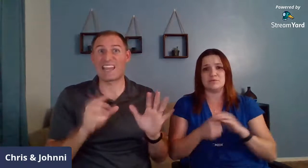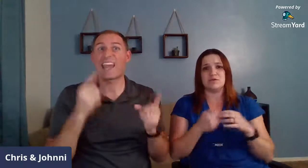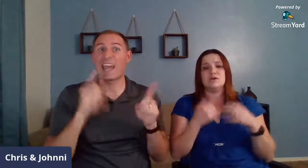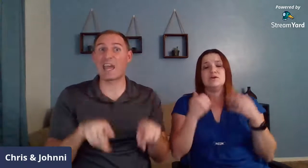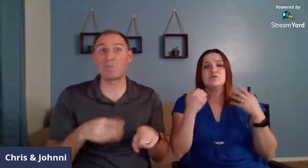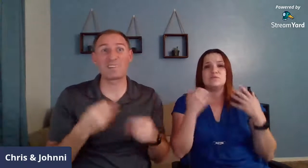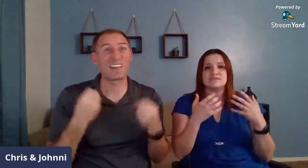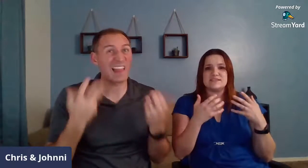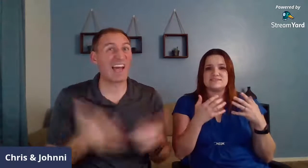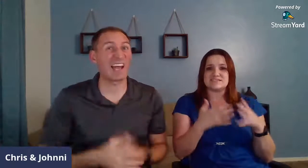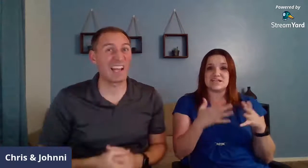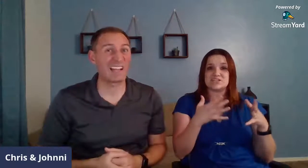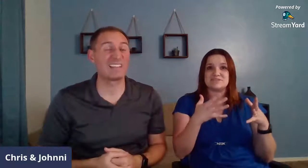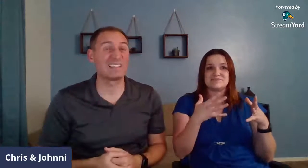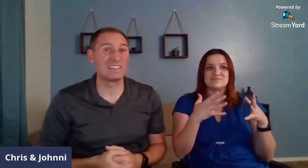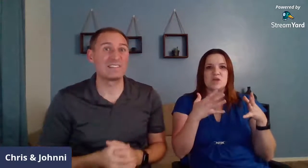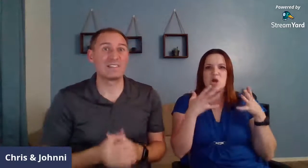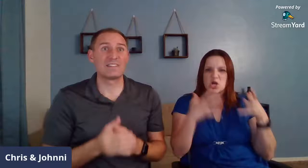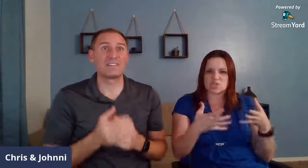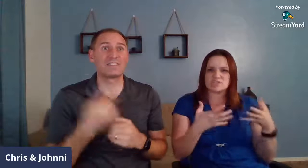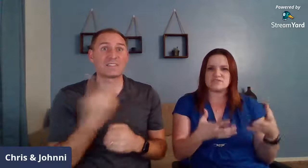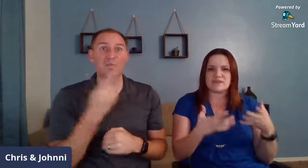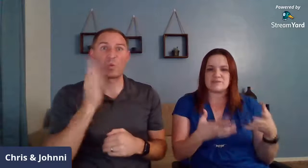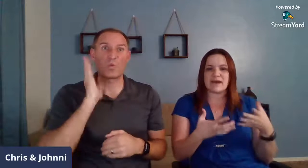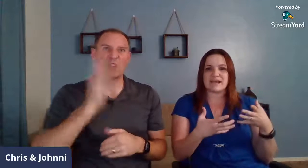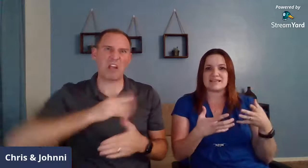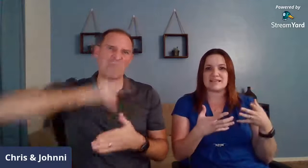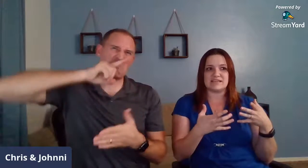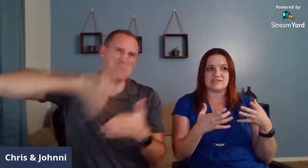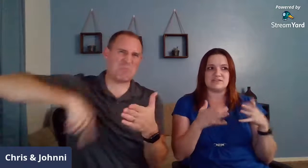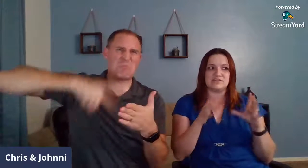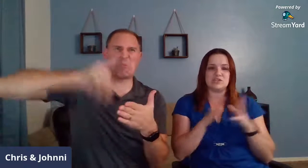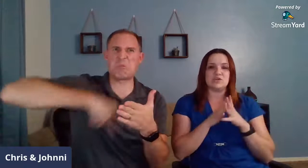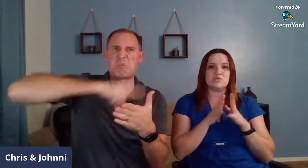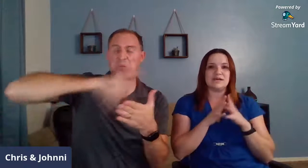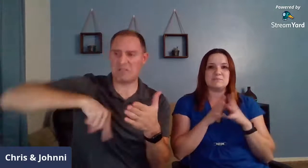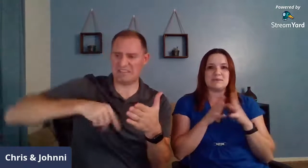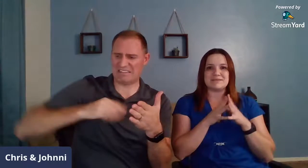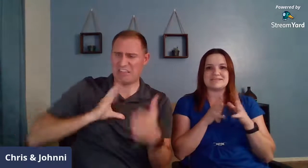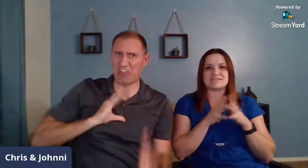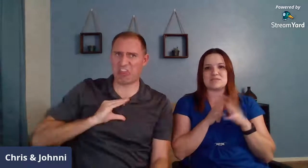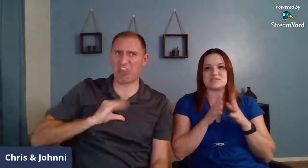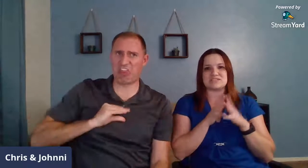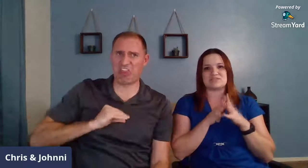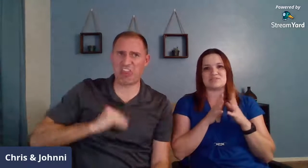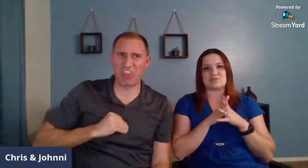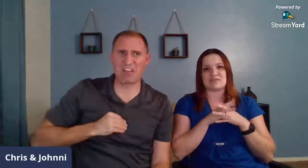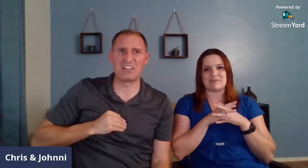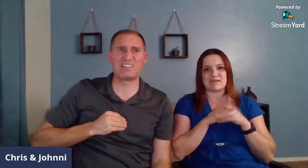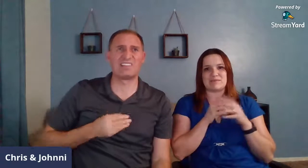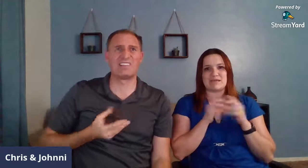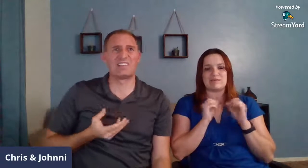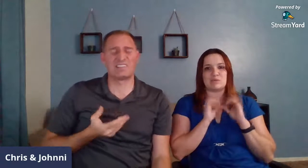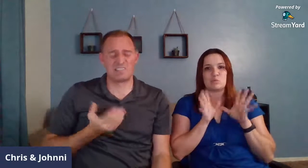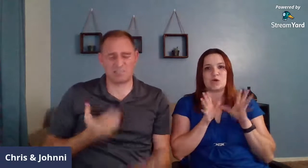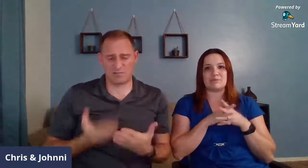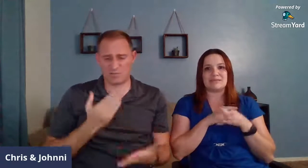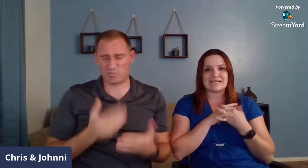people receive such harsh feedback that they feel, you know what, maybe this language isn't for me. Maybe I'm in the wrong